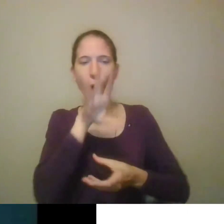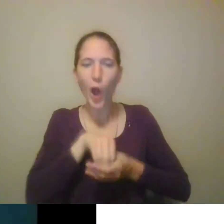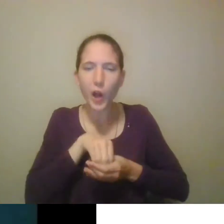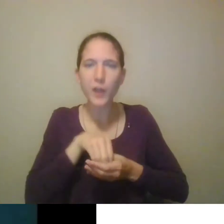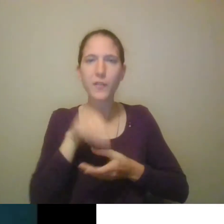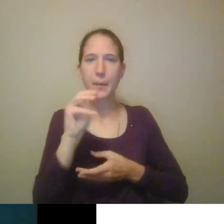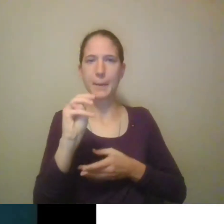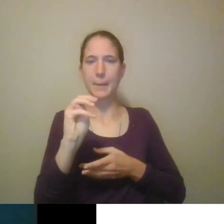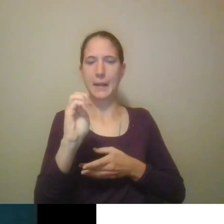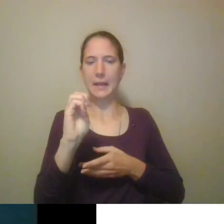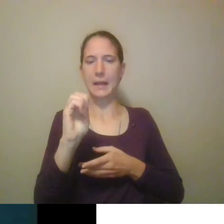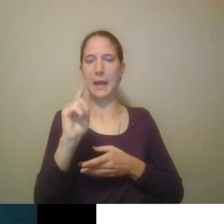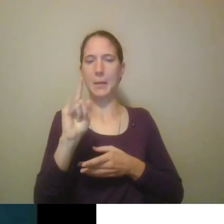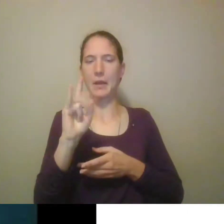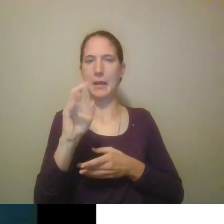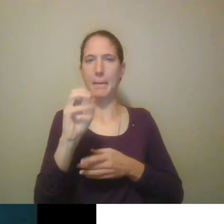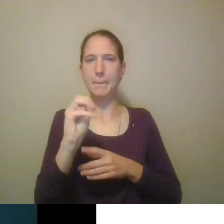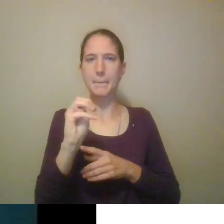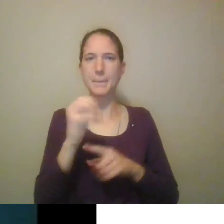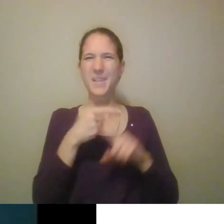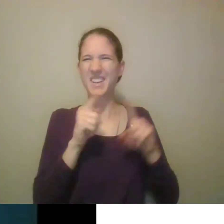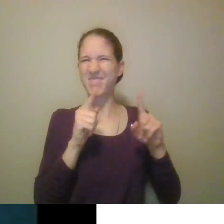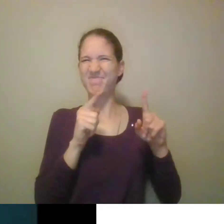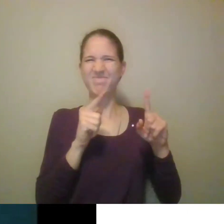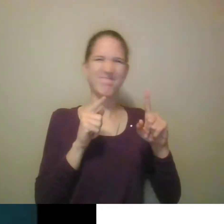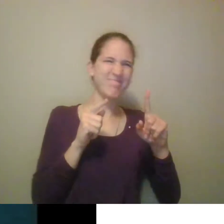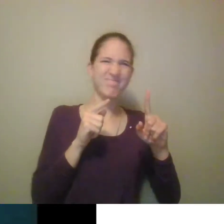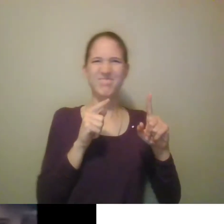That's not the name of it. Andrea?